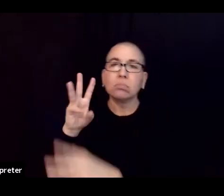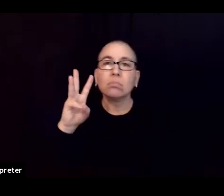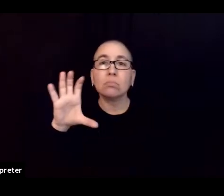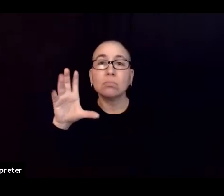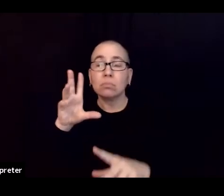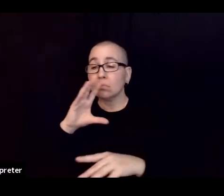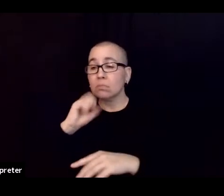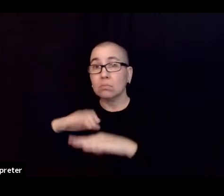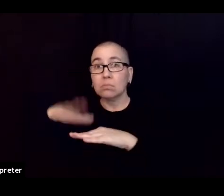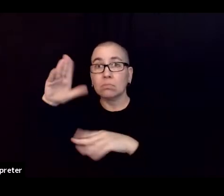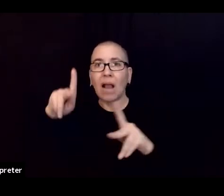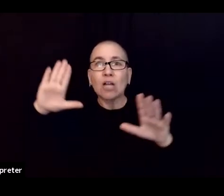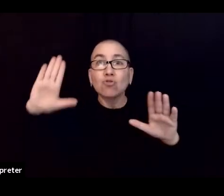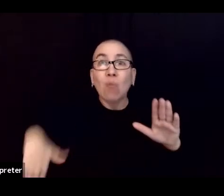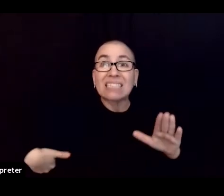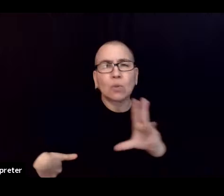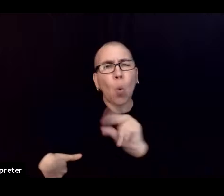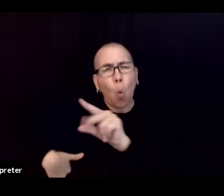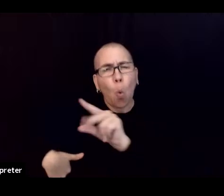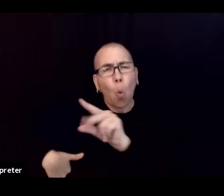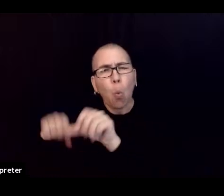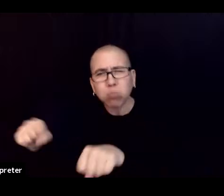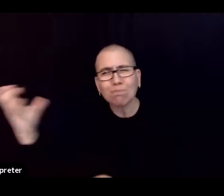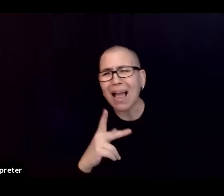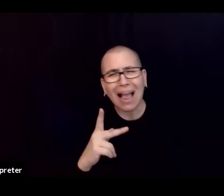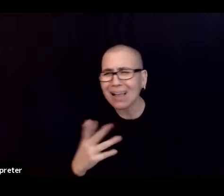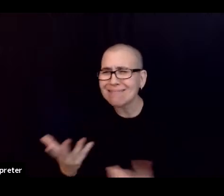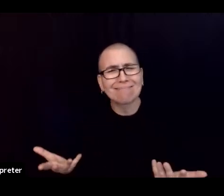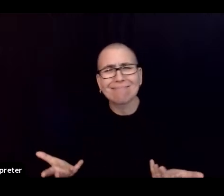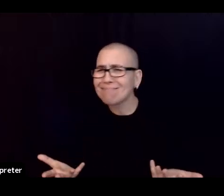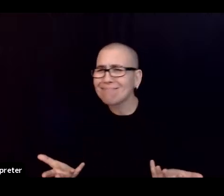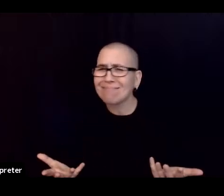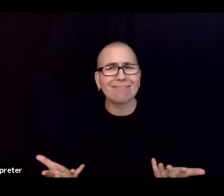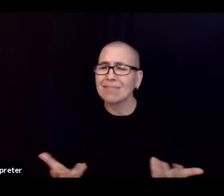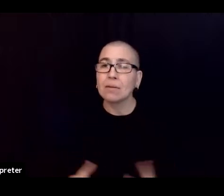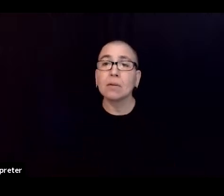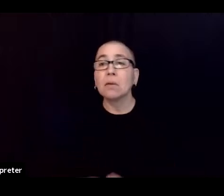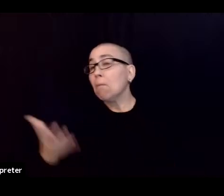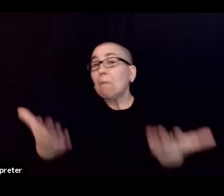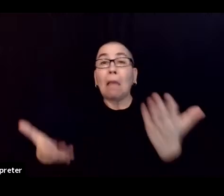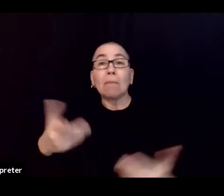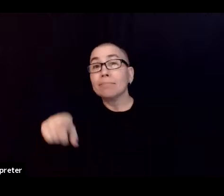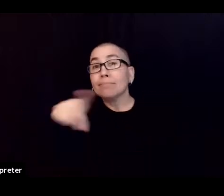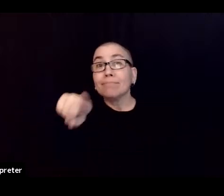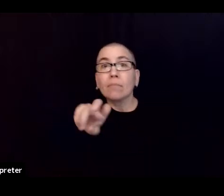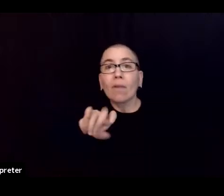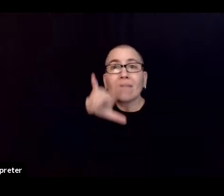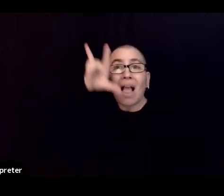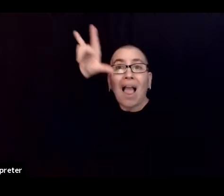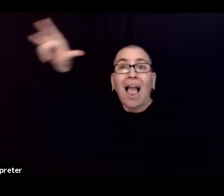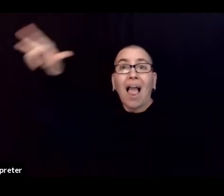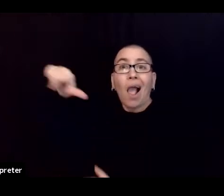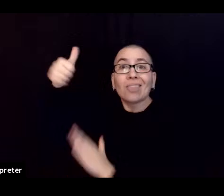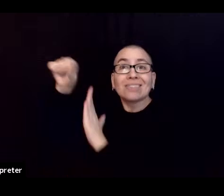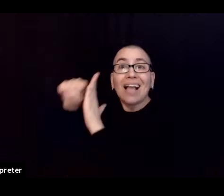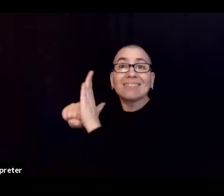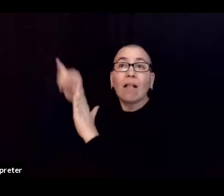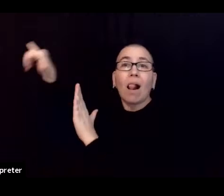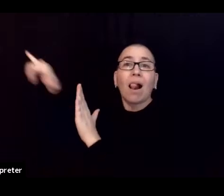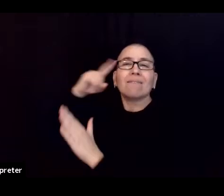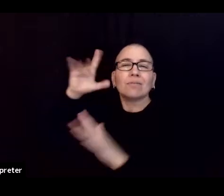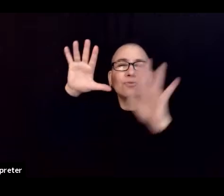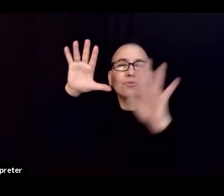So if you were out of the state, or just didn't make it a priority, or wanted to get more